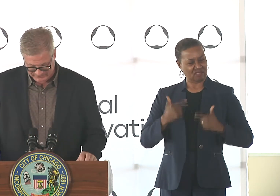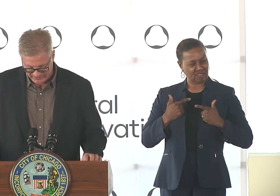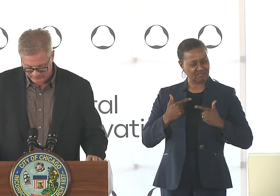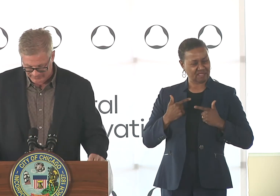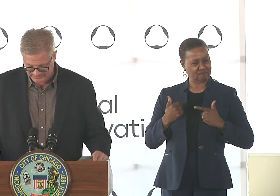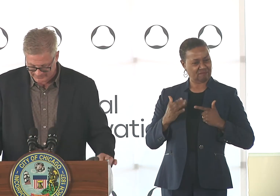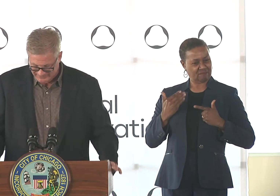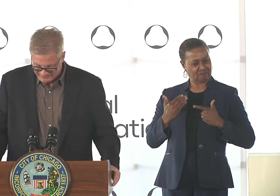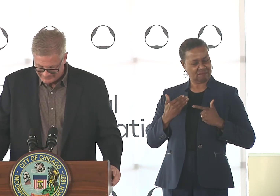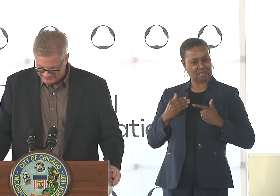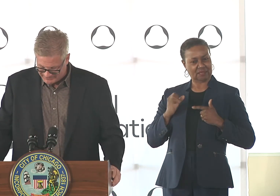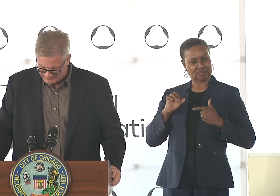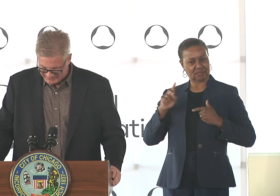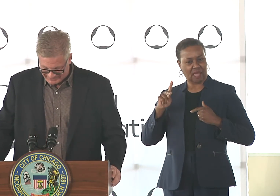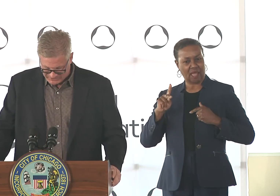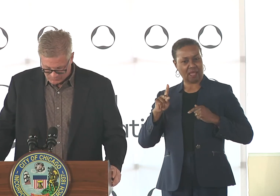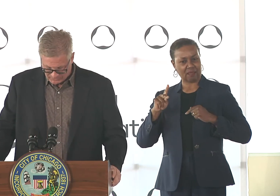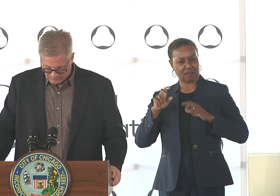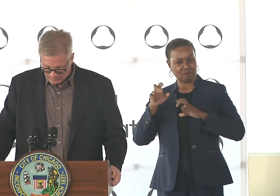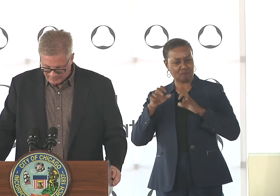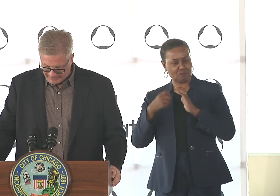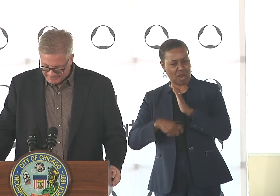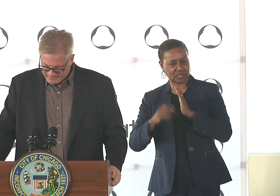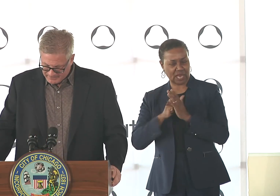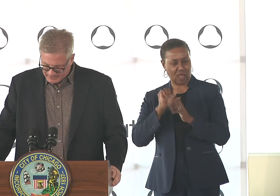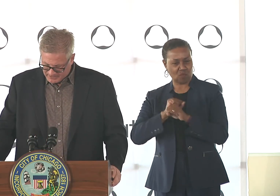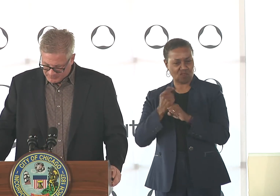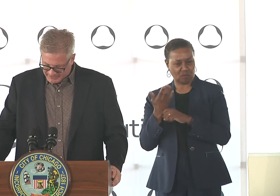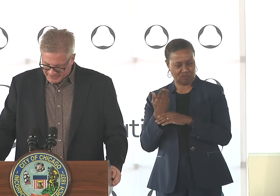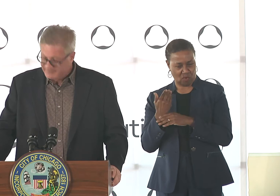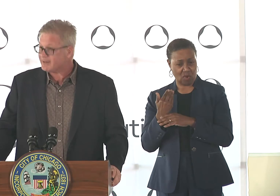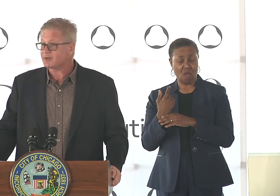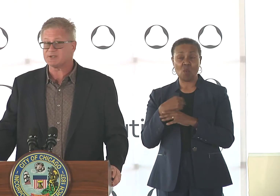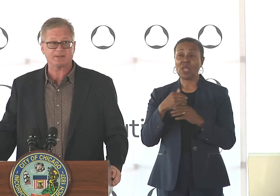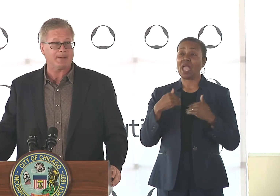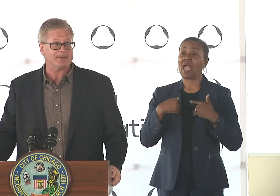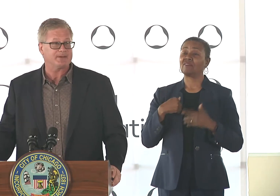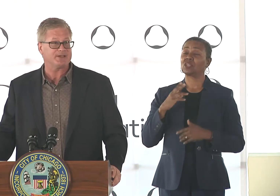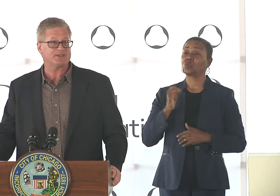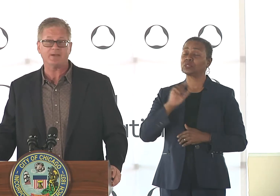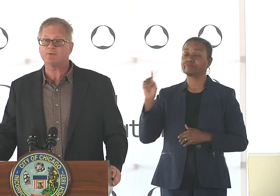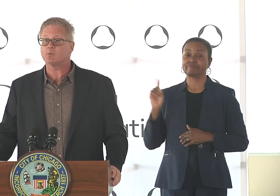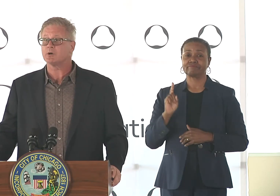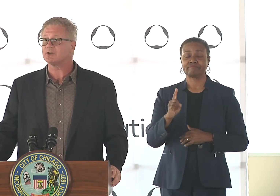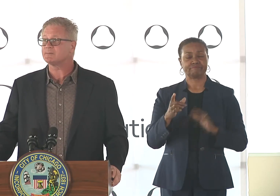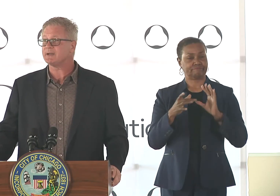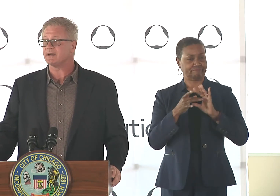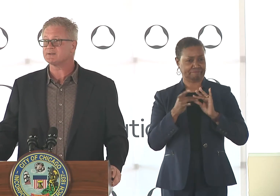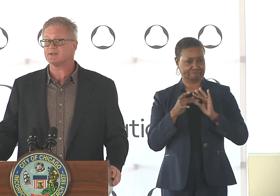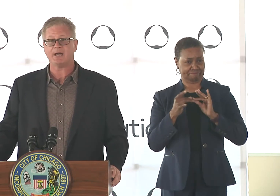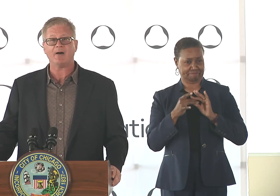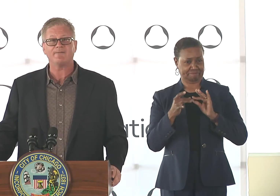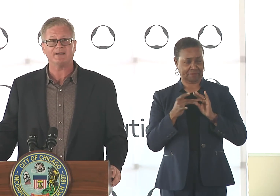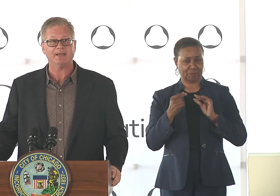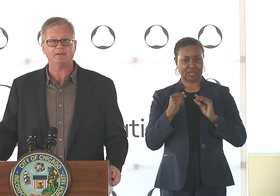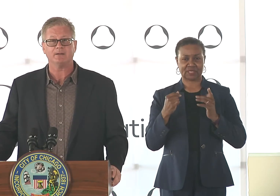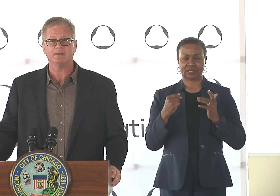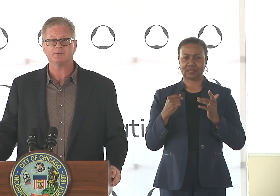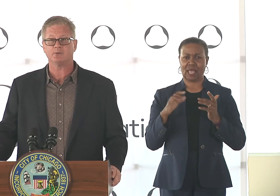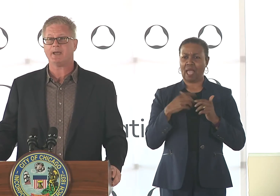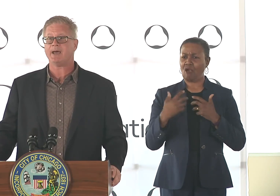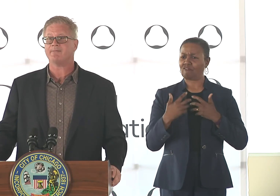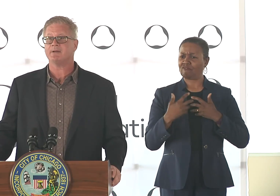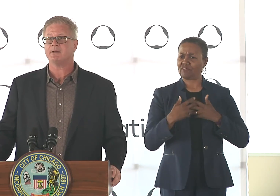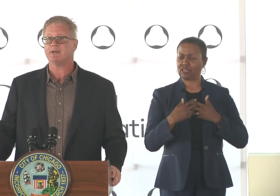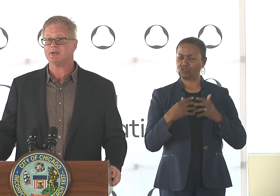day the stock price of the company that I used to work for. But we're going to have Chris come up and say a few words, because how fitting